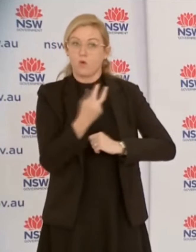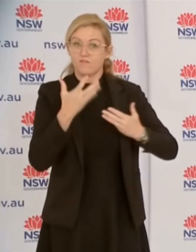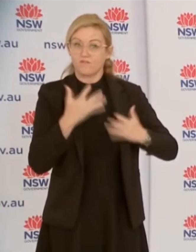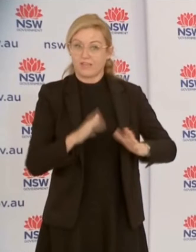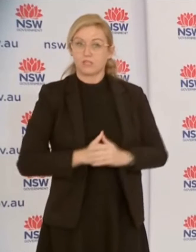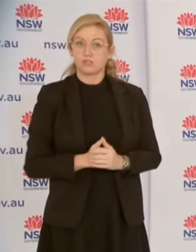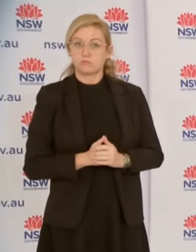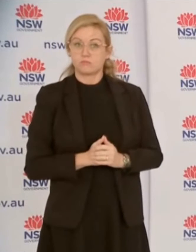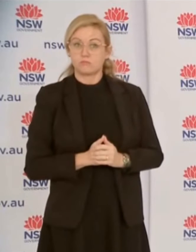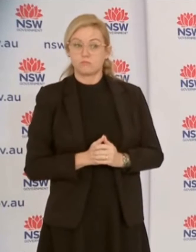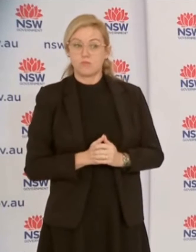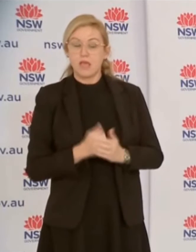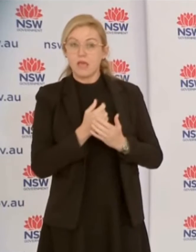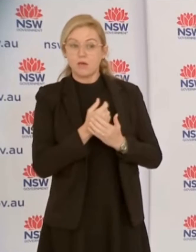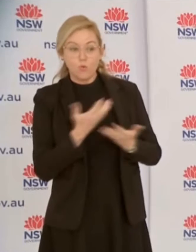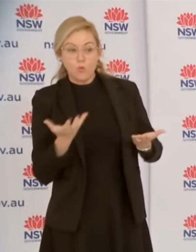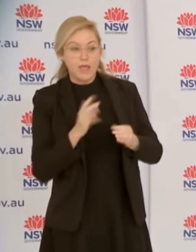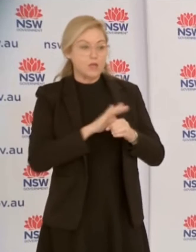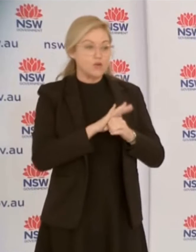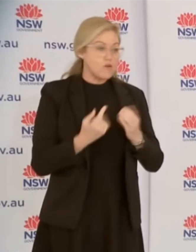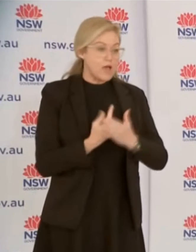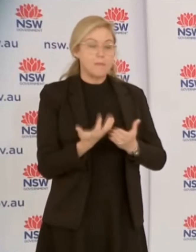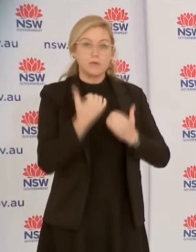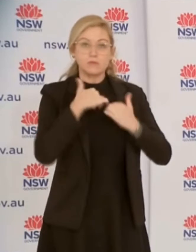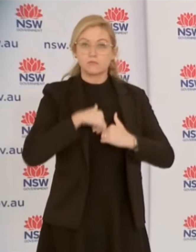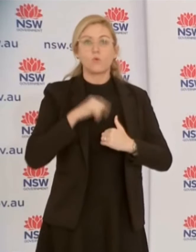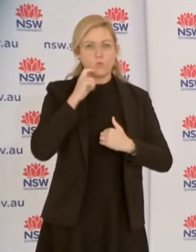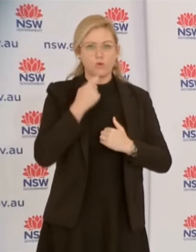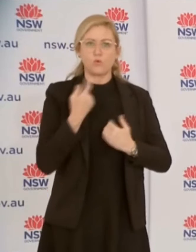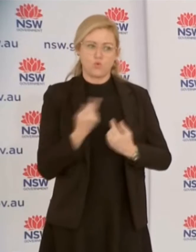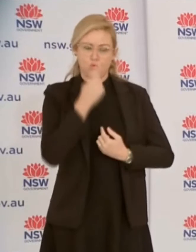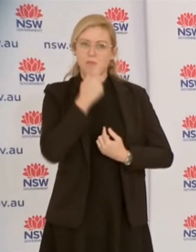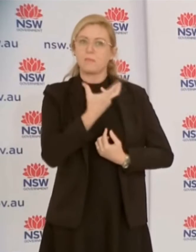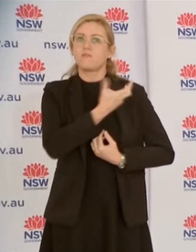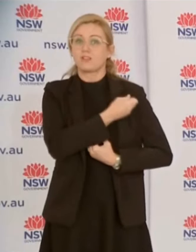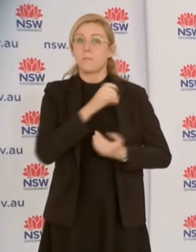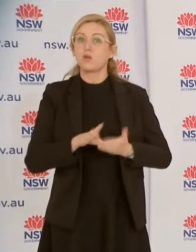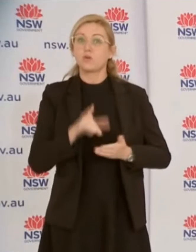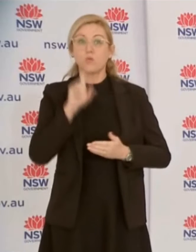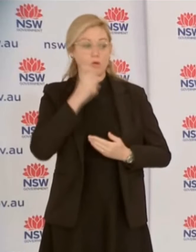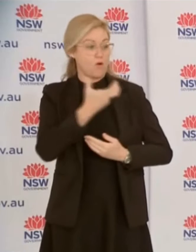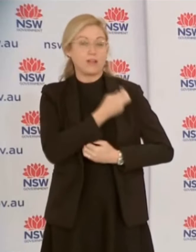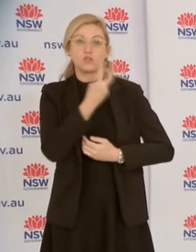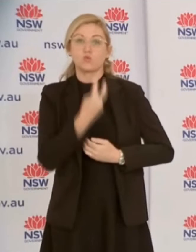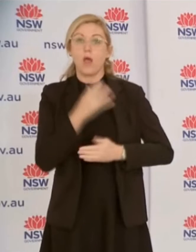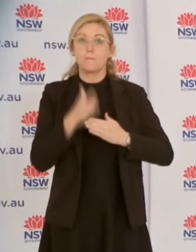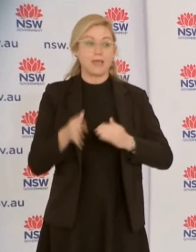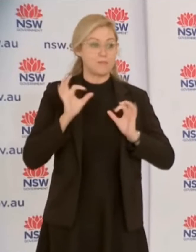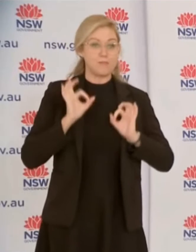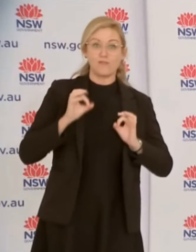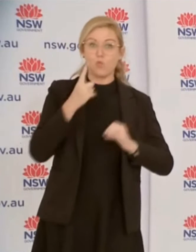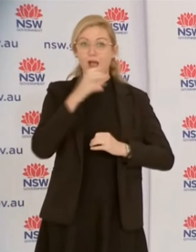of COVID that you see will occur more in vaccinated people, because of that no vaccine is perfect. But we